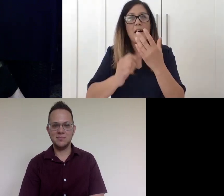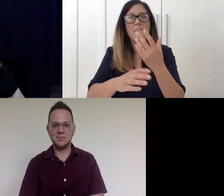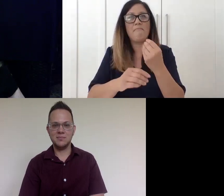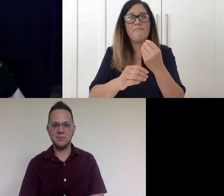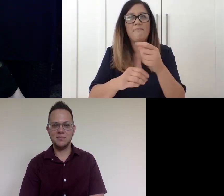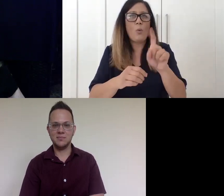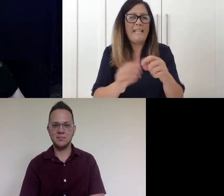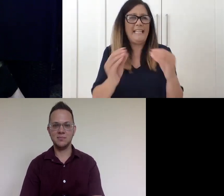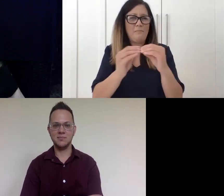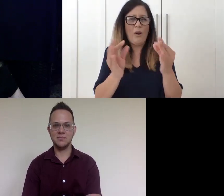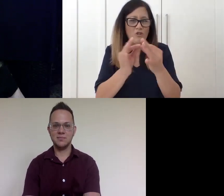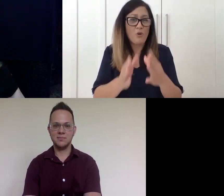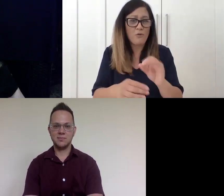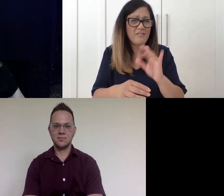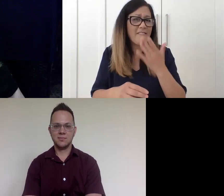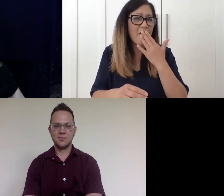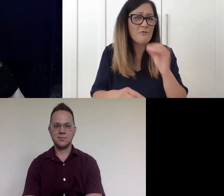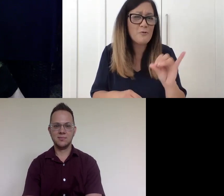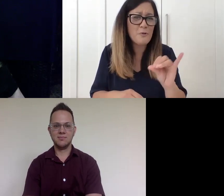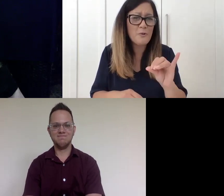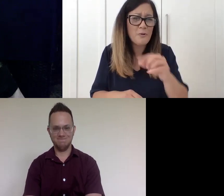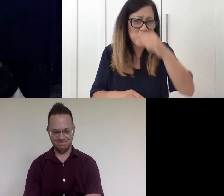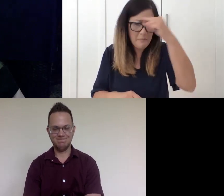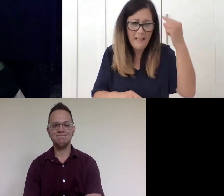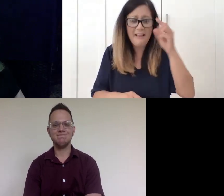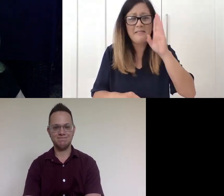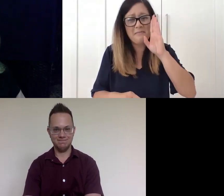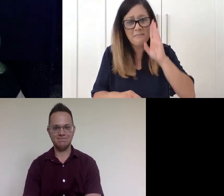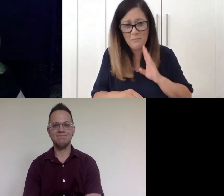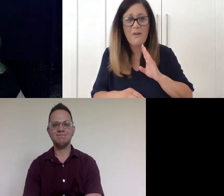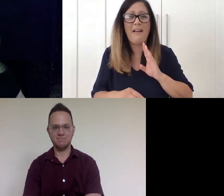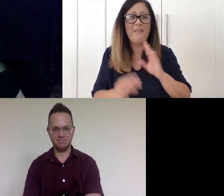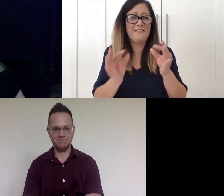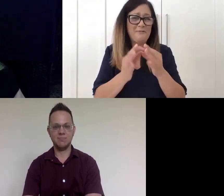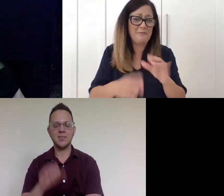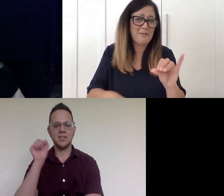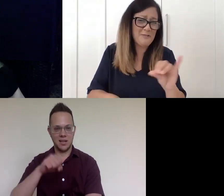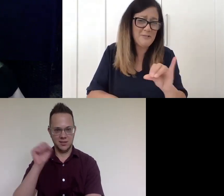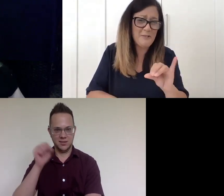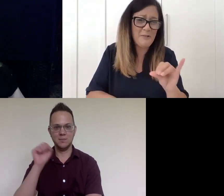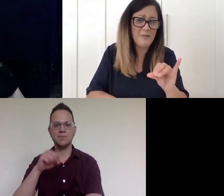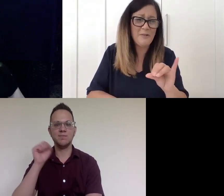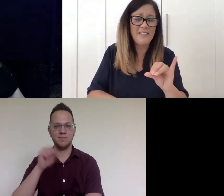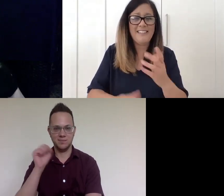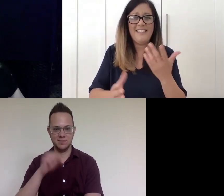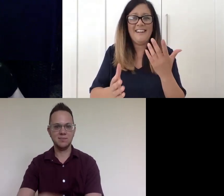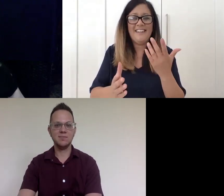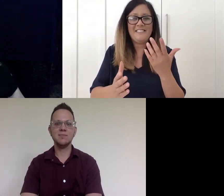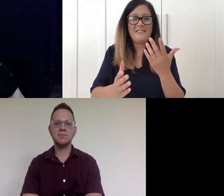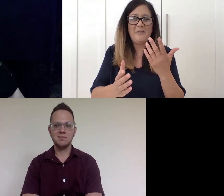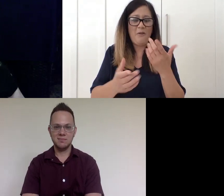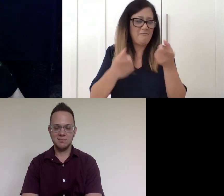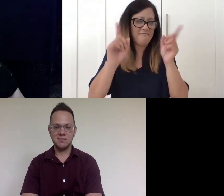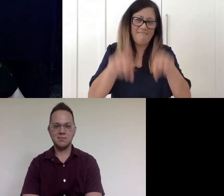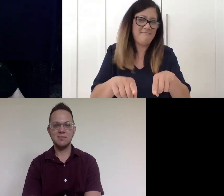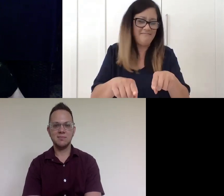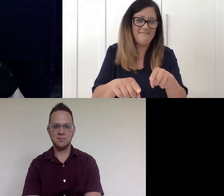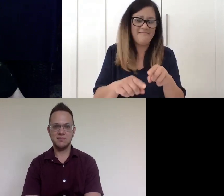The idea of diversity. I mean, we need more interpreters, period, who are black, brown,